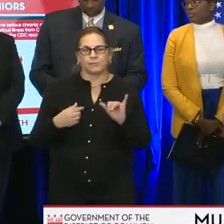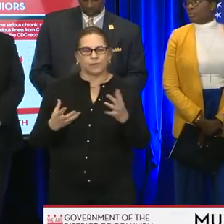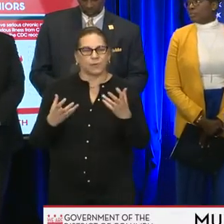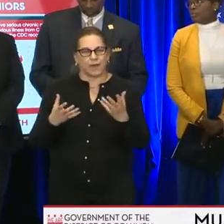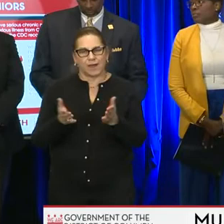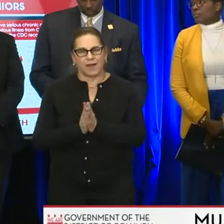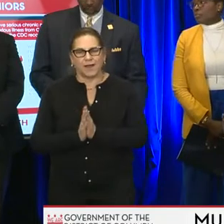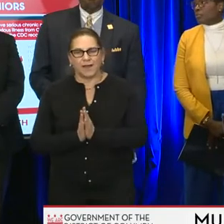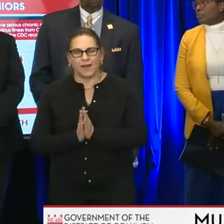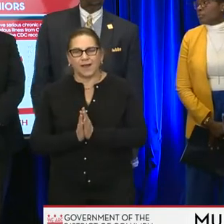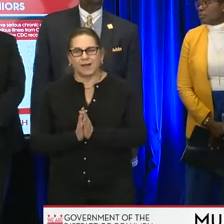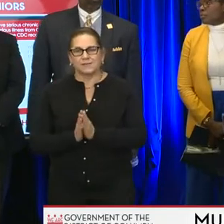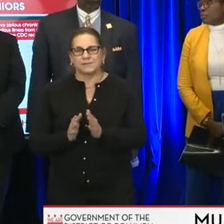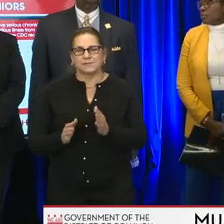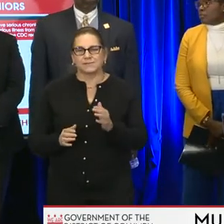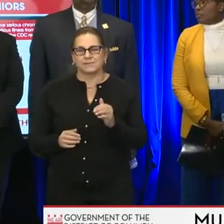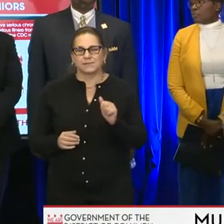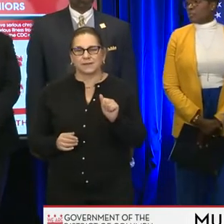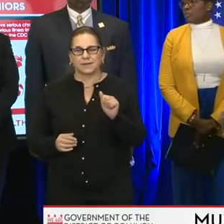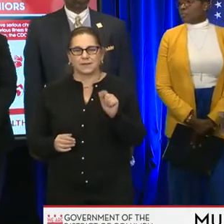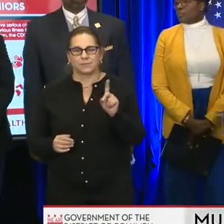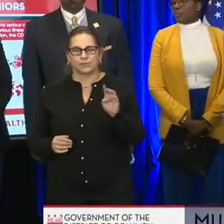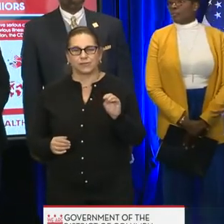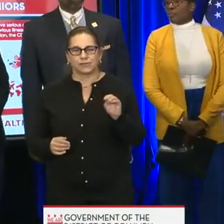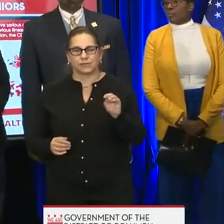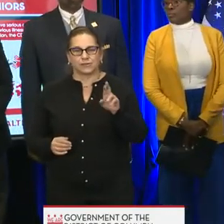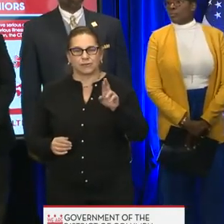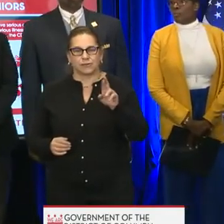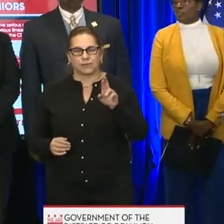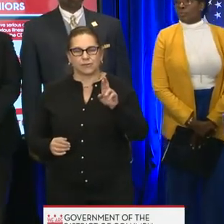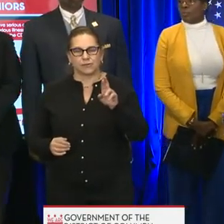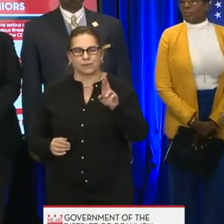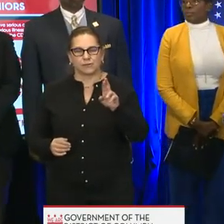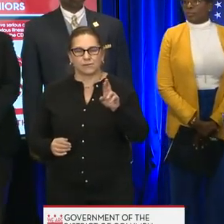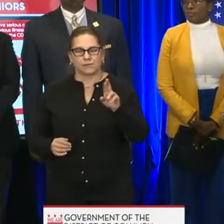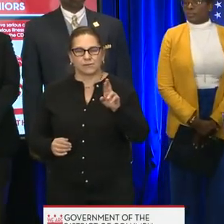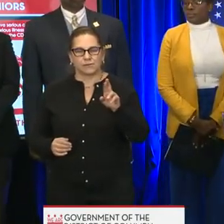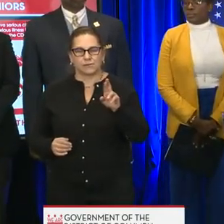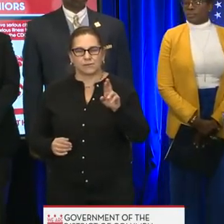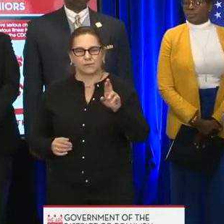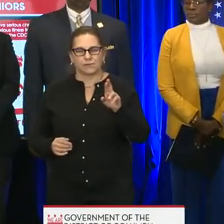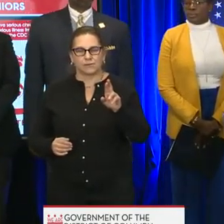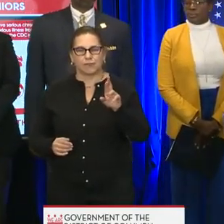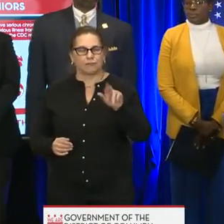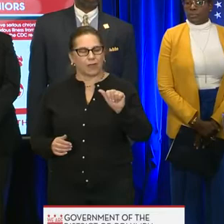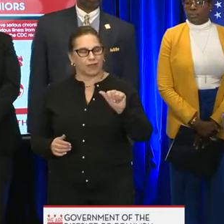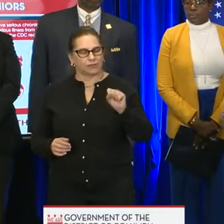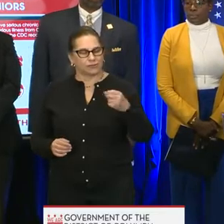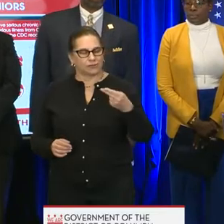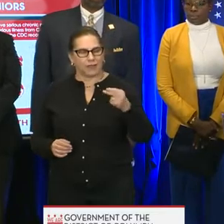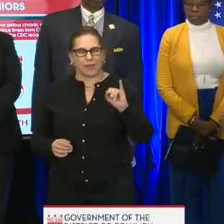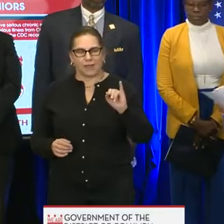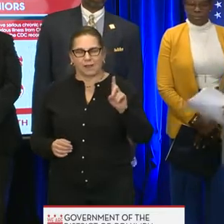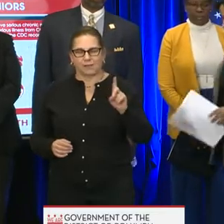district, Rashad Young, to come up to update us on the district's teleworking